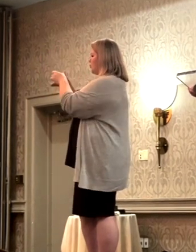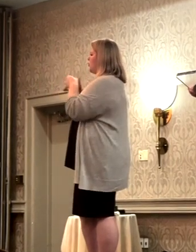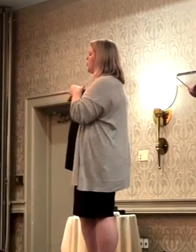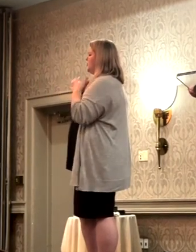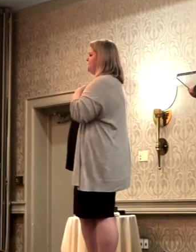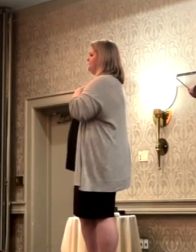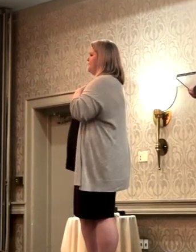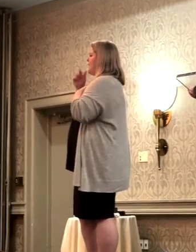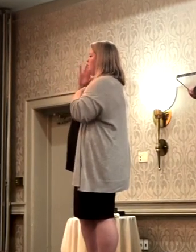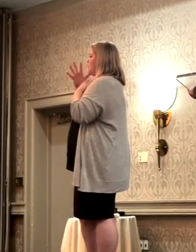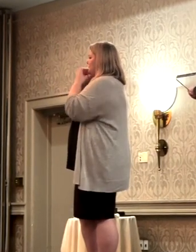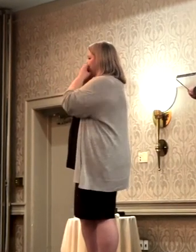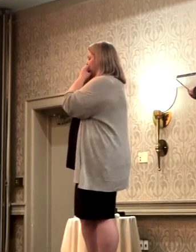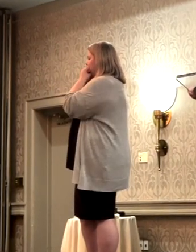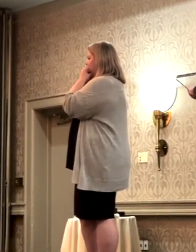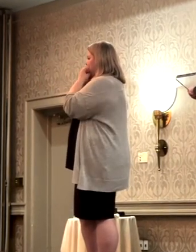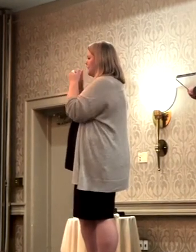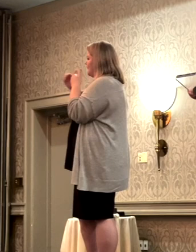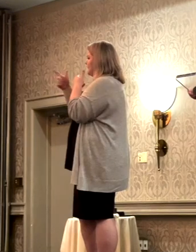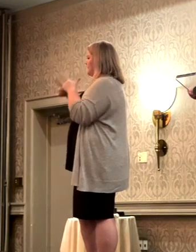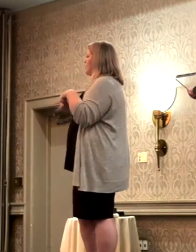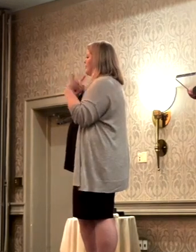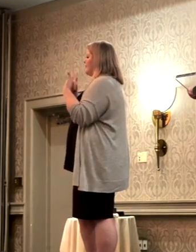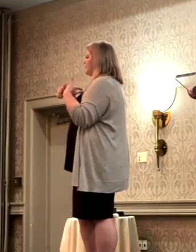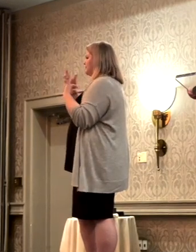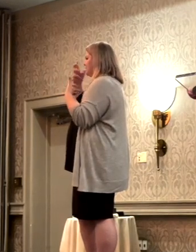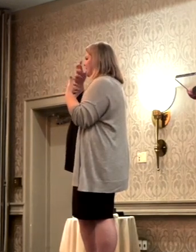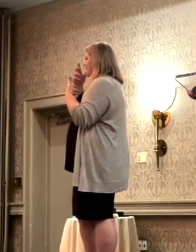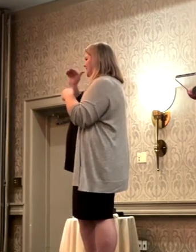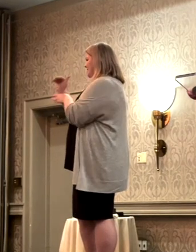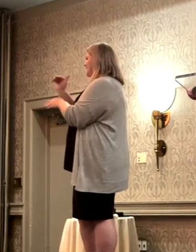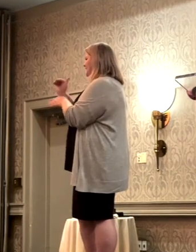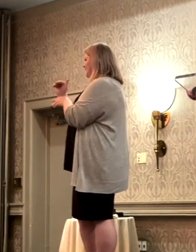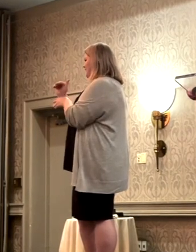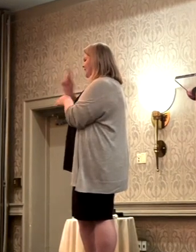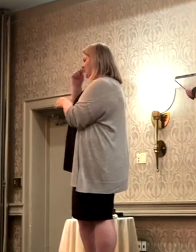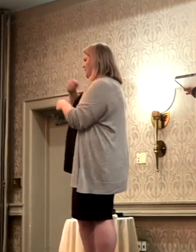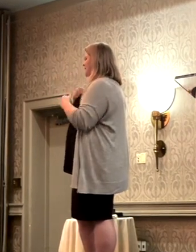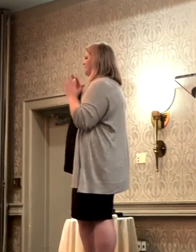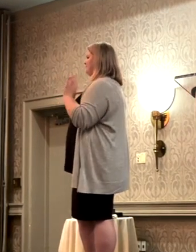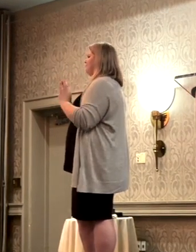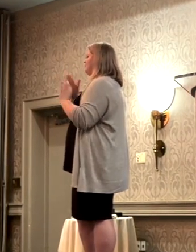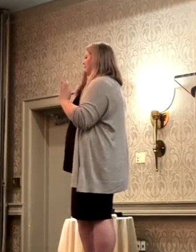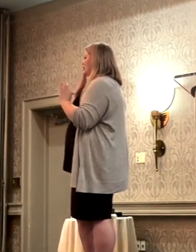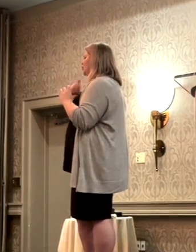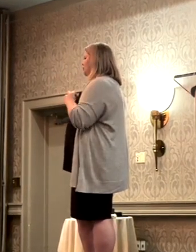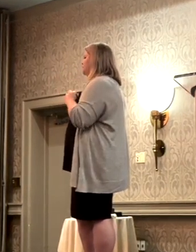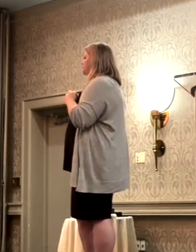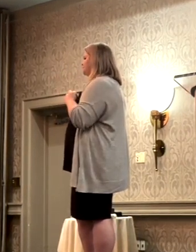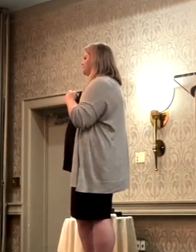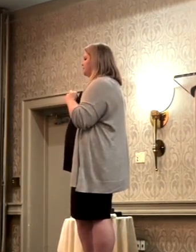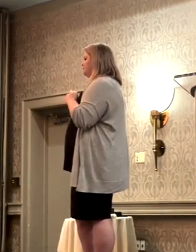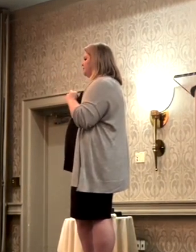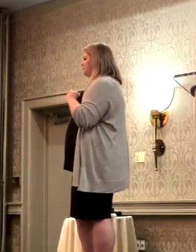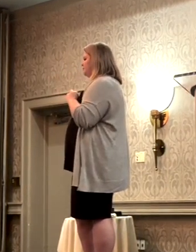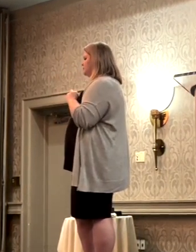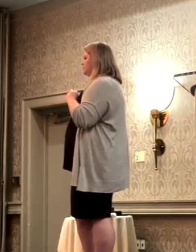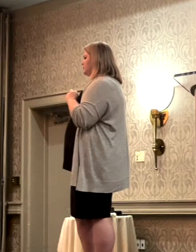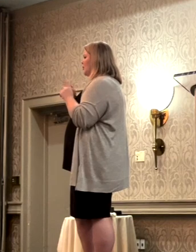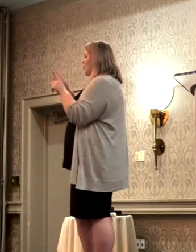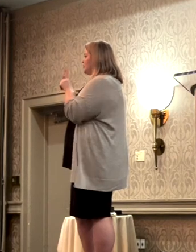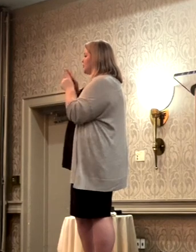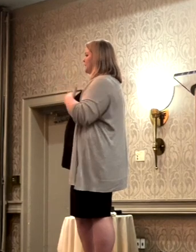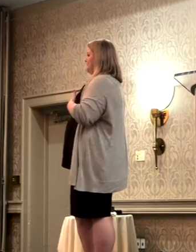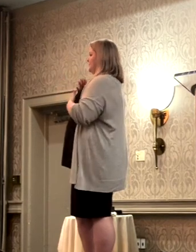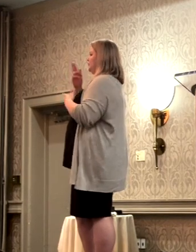for the rest of my life. This is an incredible evening for me. I am also so pleased to see so many of my